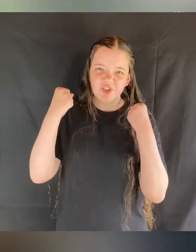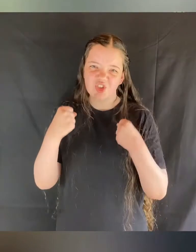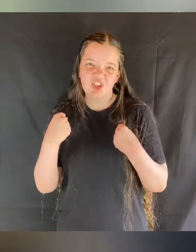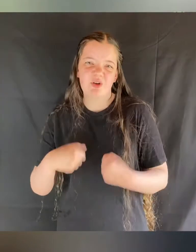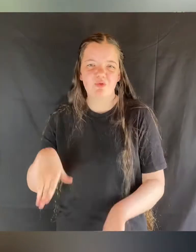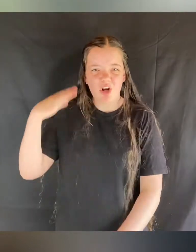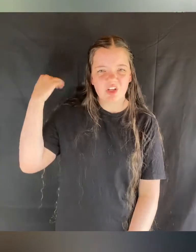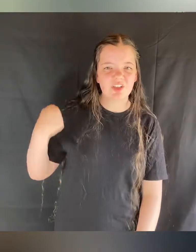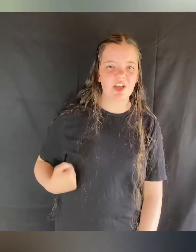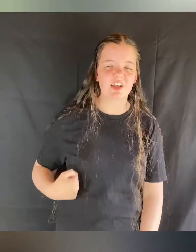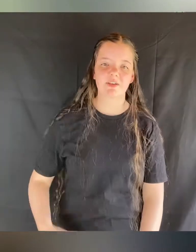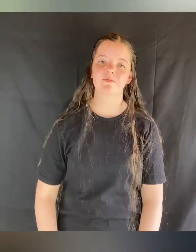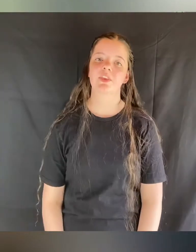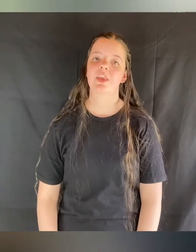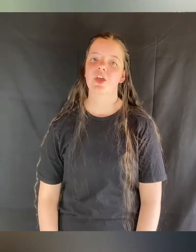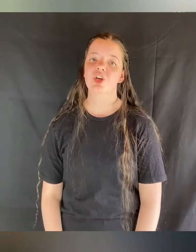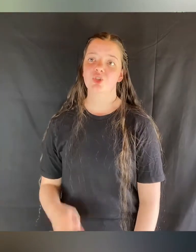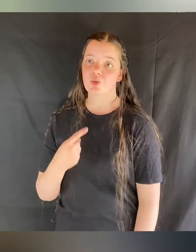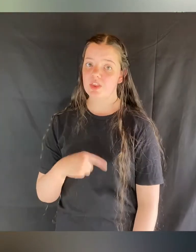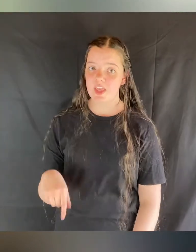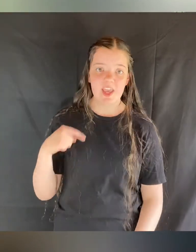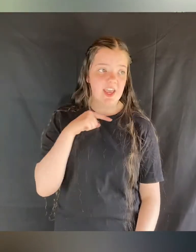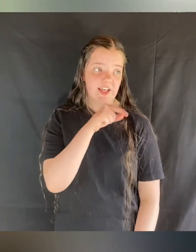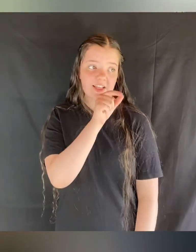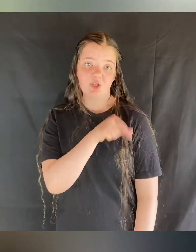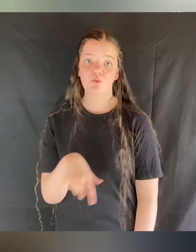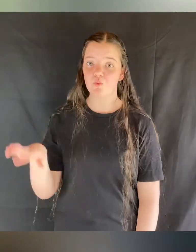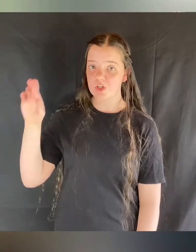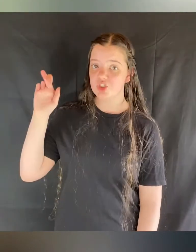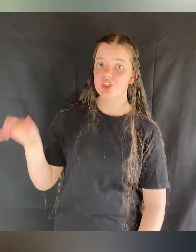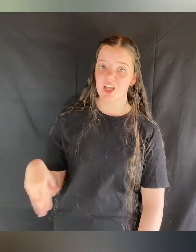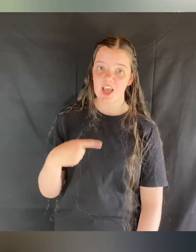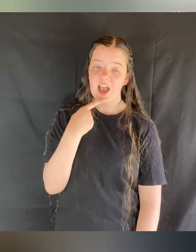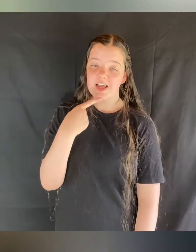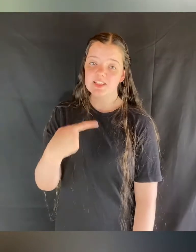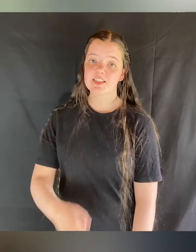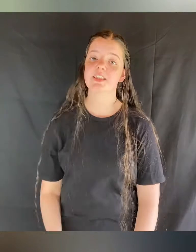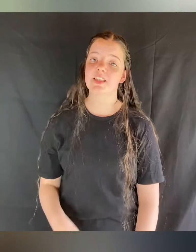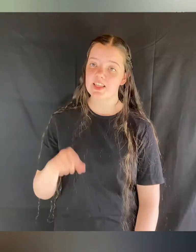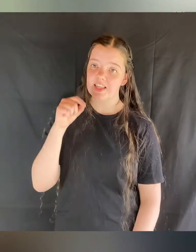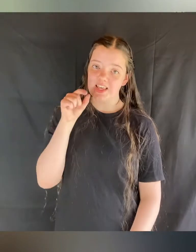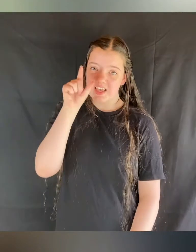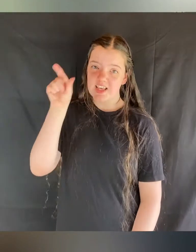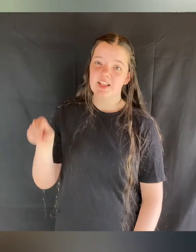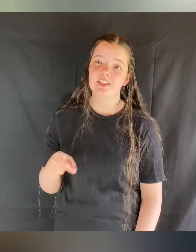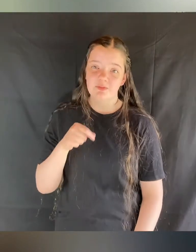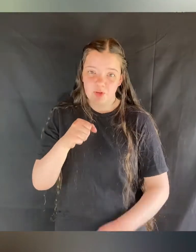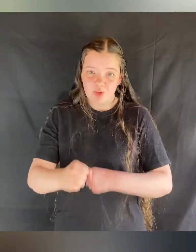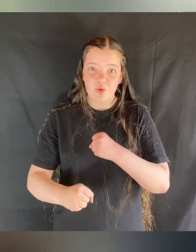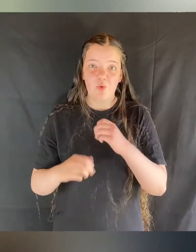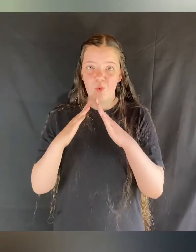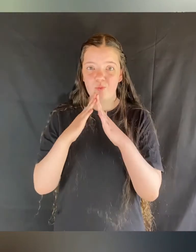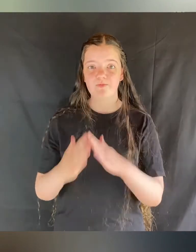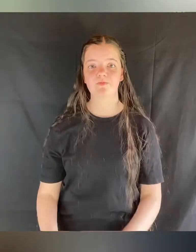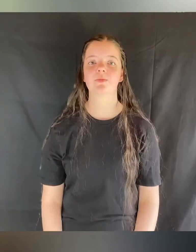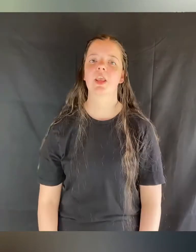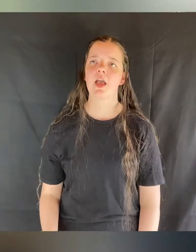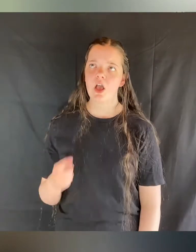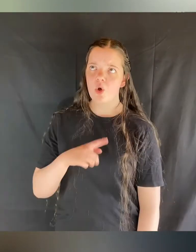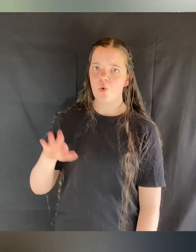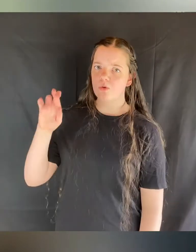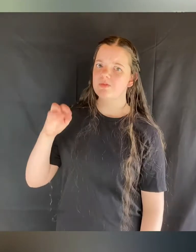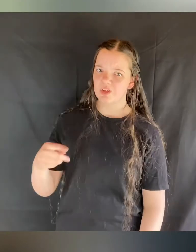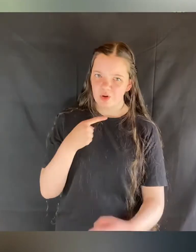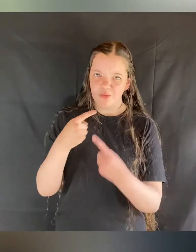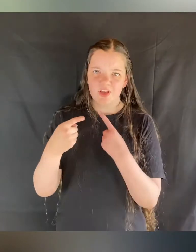rucksack. So the aliens wished to ask the snail about his mobile home. They hoped to copy the snail's design and make them out of